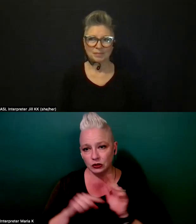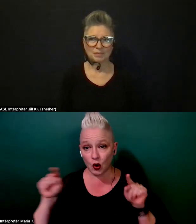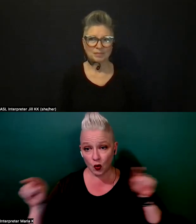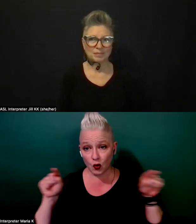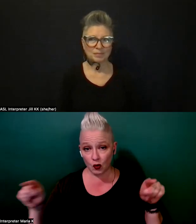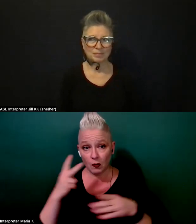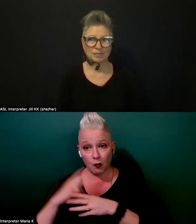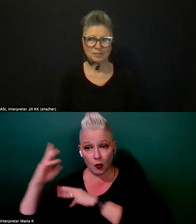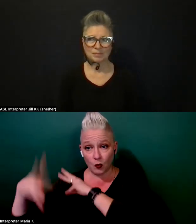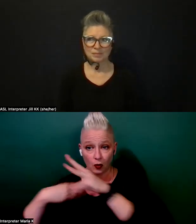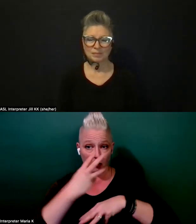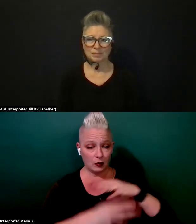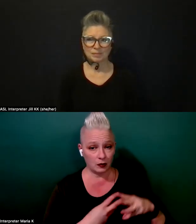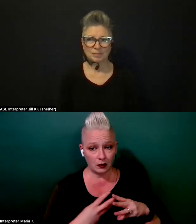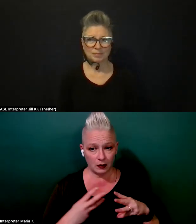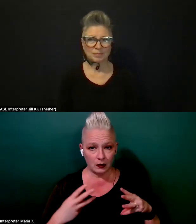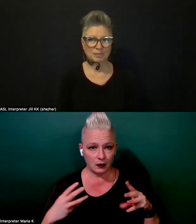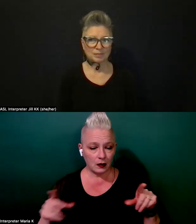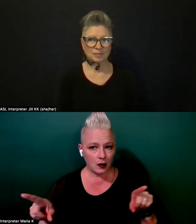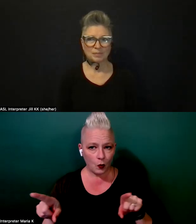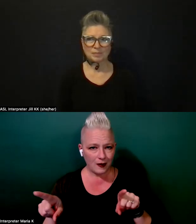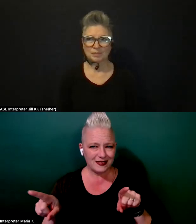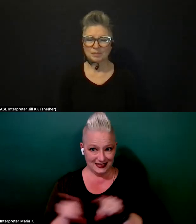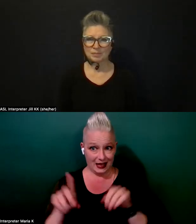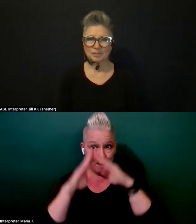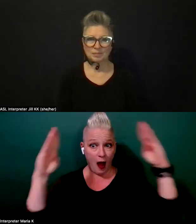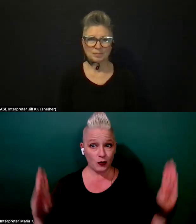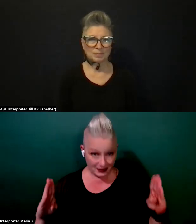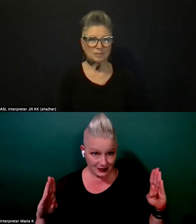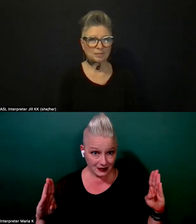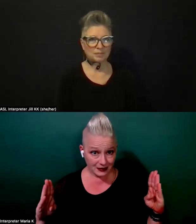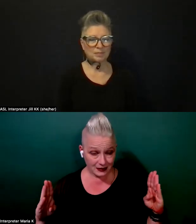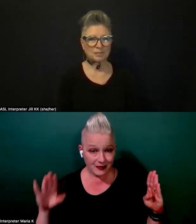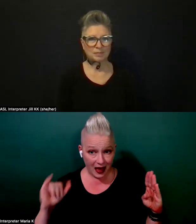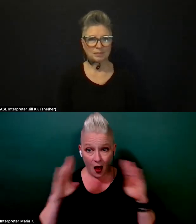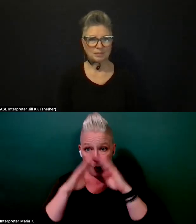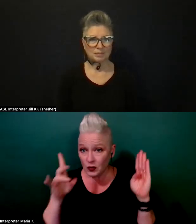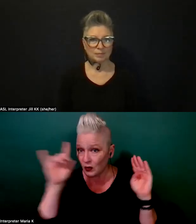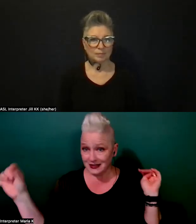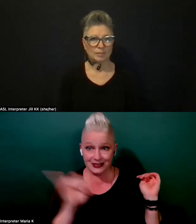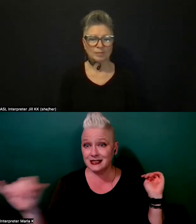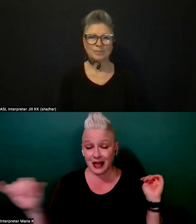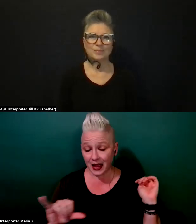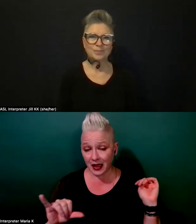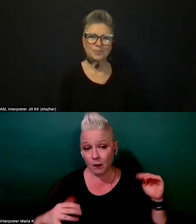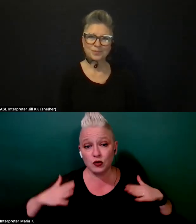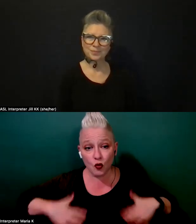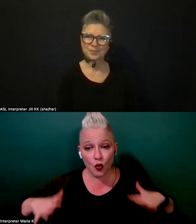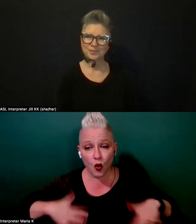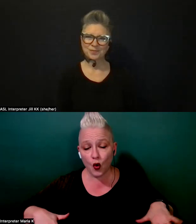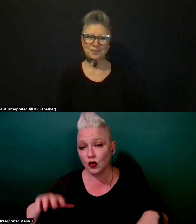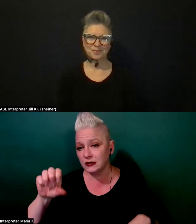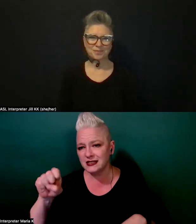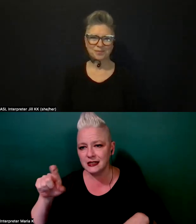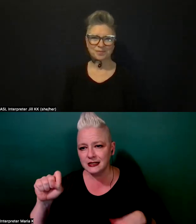well because we are in the same house and the house looks the same. So the clothes really and like the set pieces,